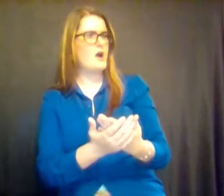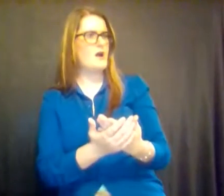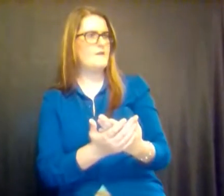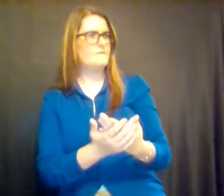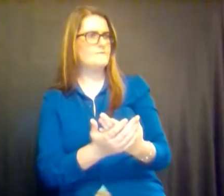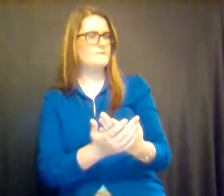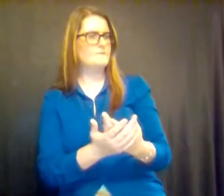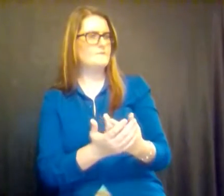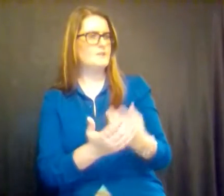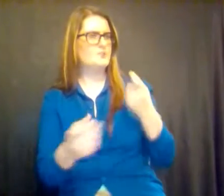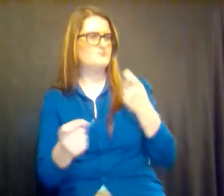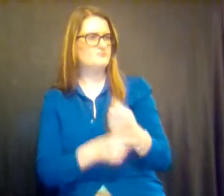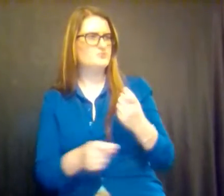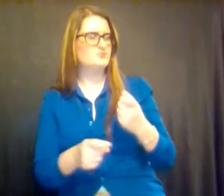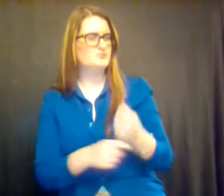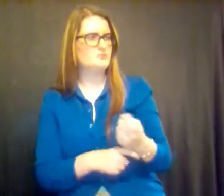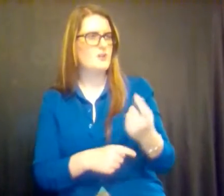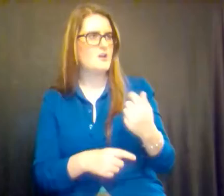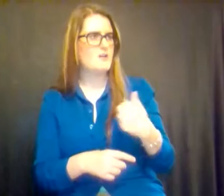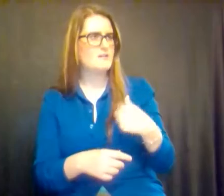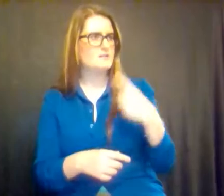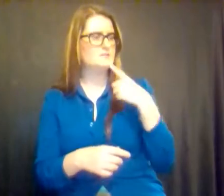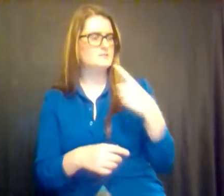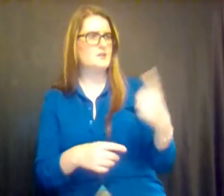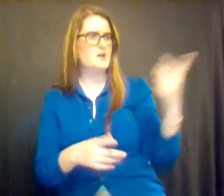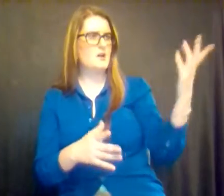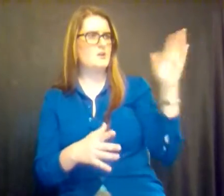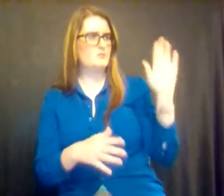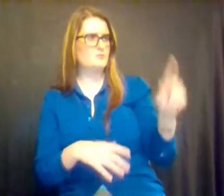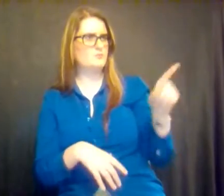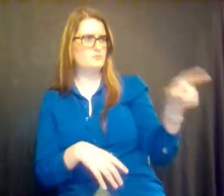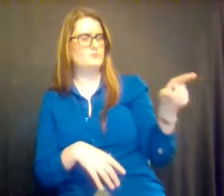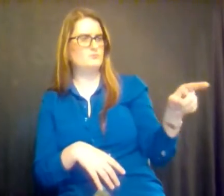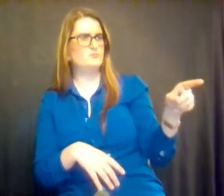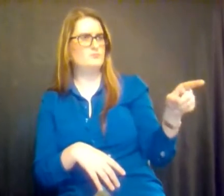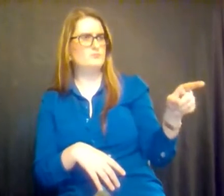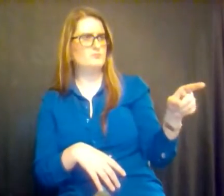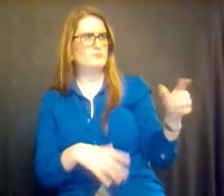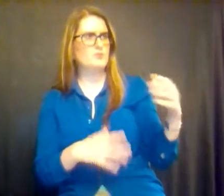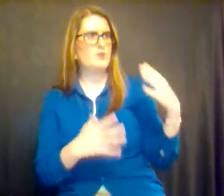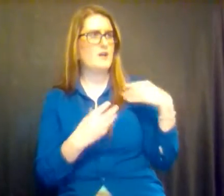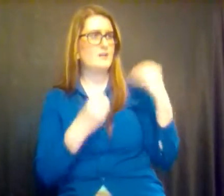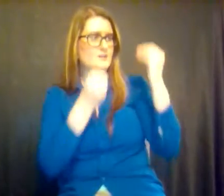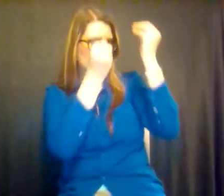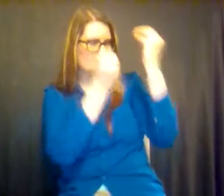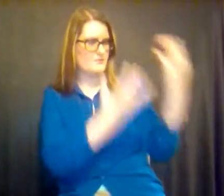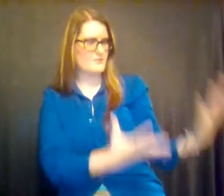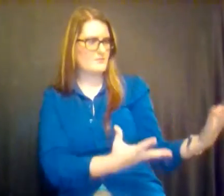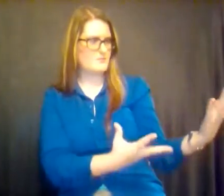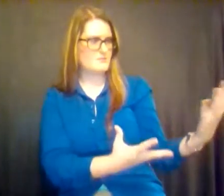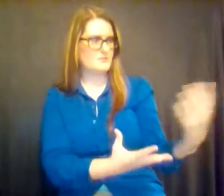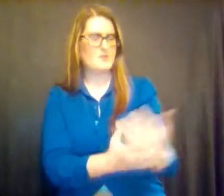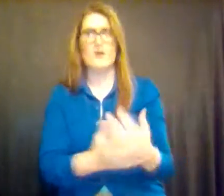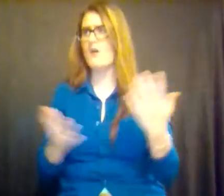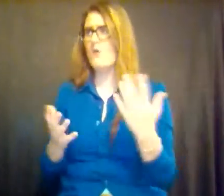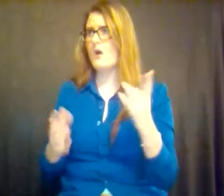"What?" demanded Esau. "Take it back. Give it to me." "I can't," groaned Isaac. "Once the blessing